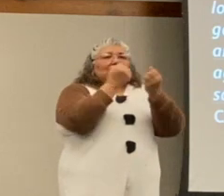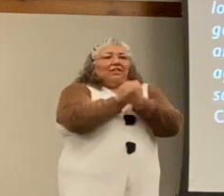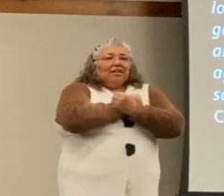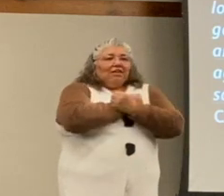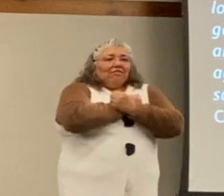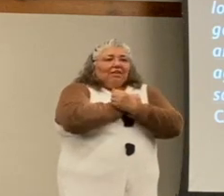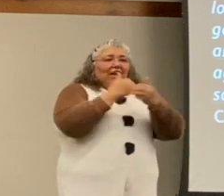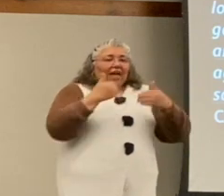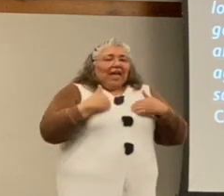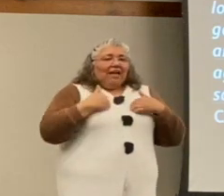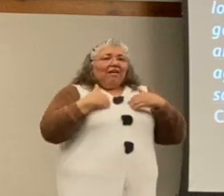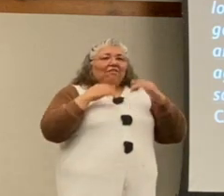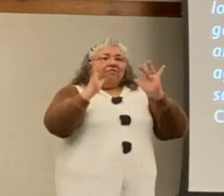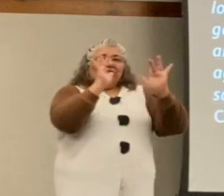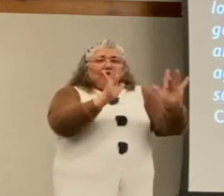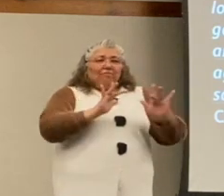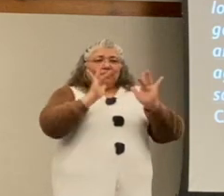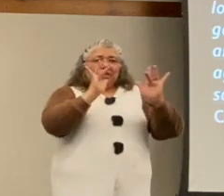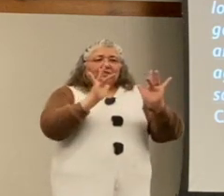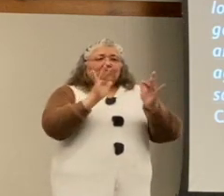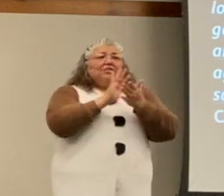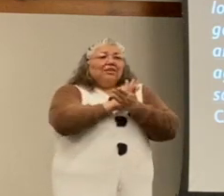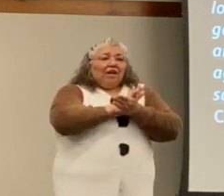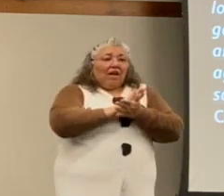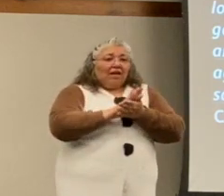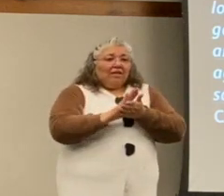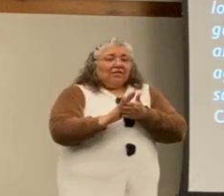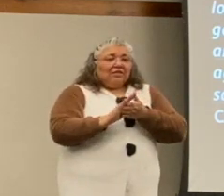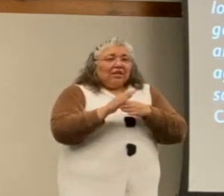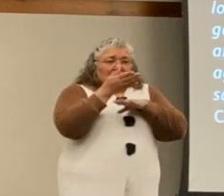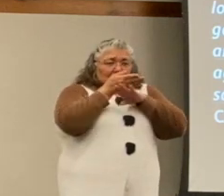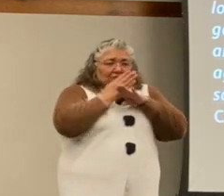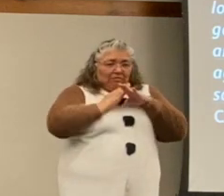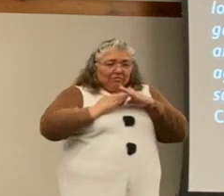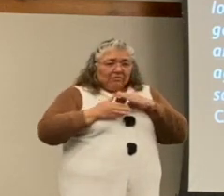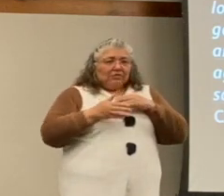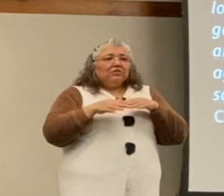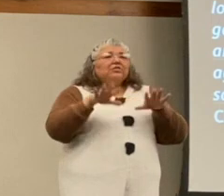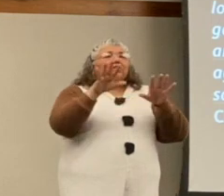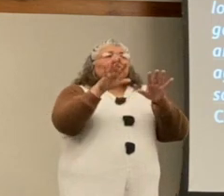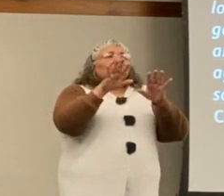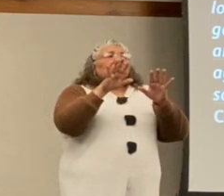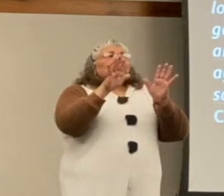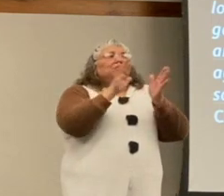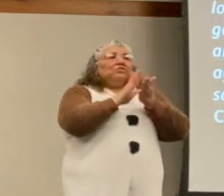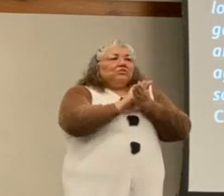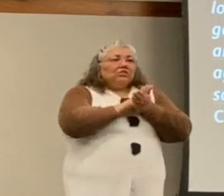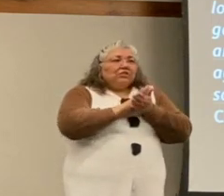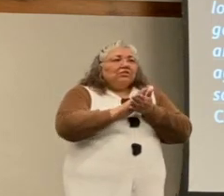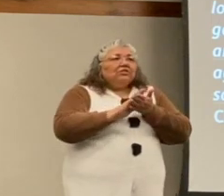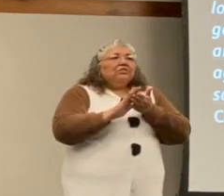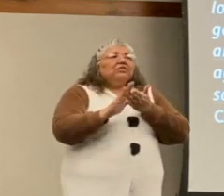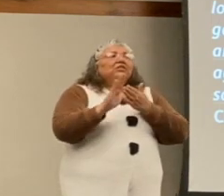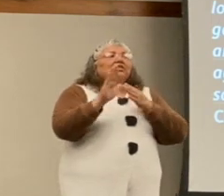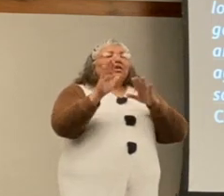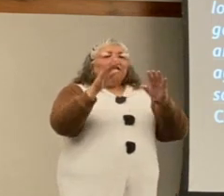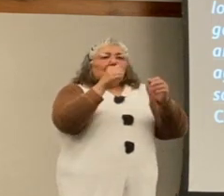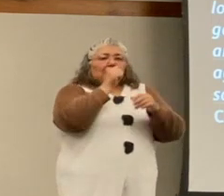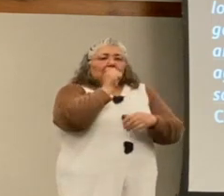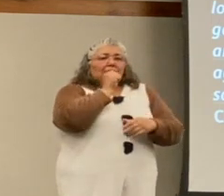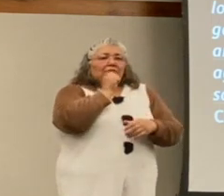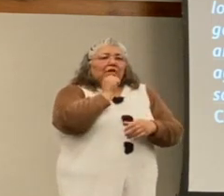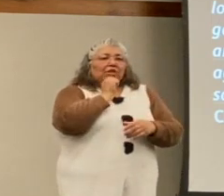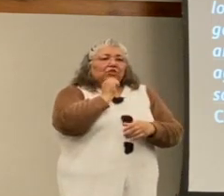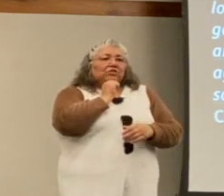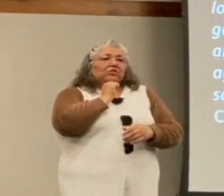on compassion, kindness, humility, gentleness, and patience, bearing with one